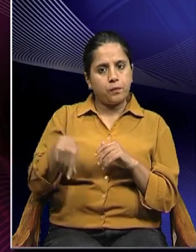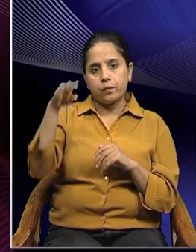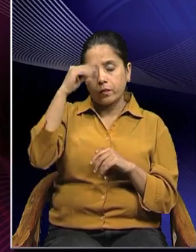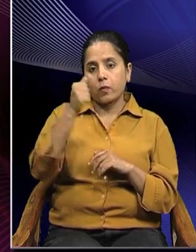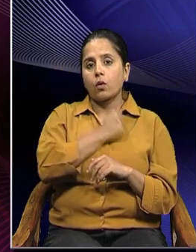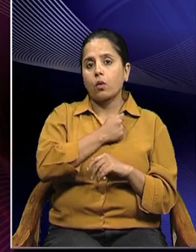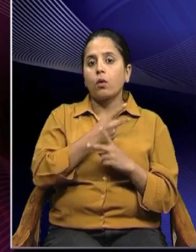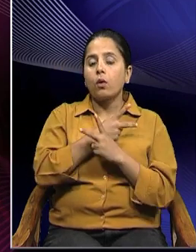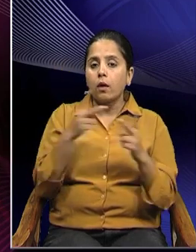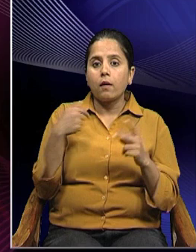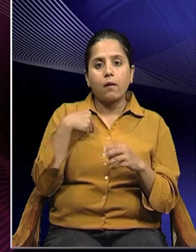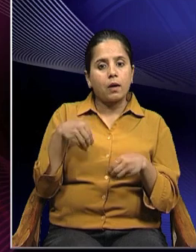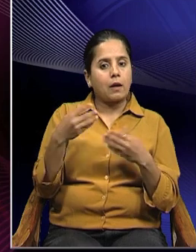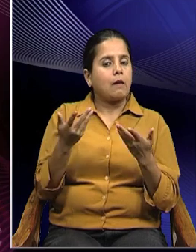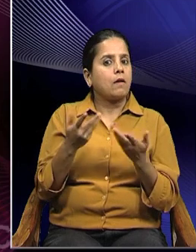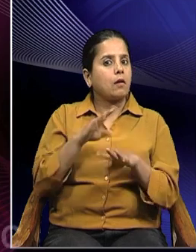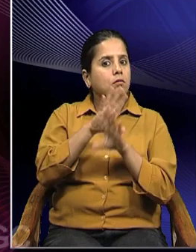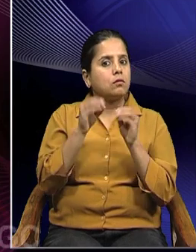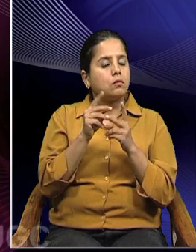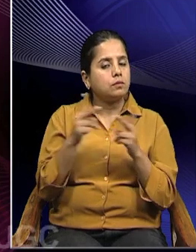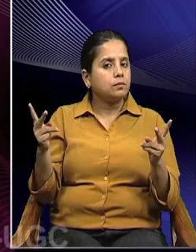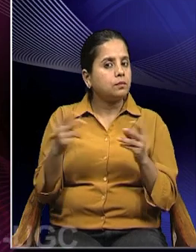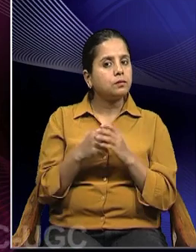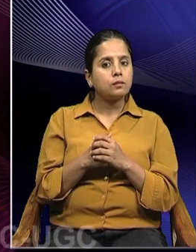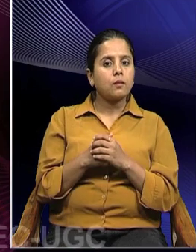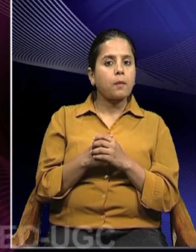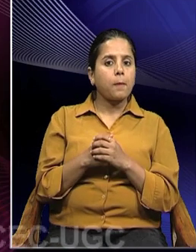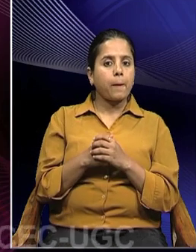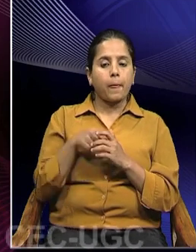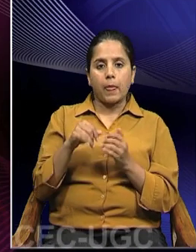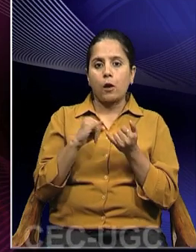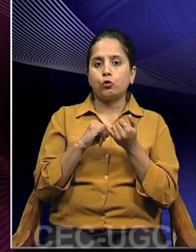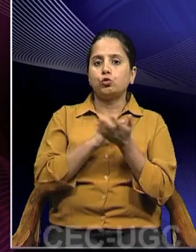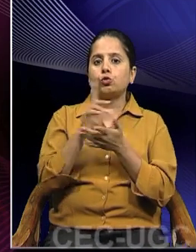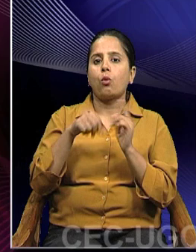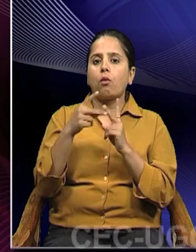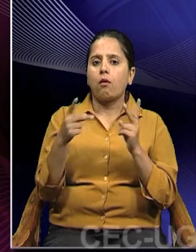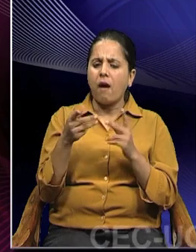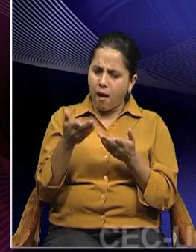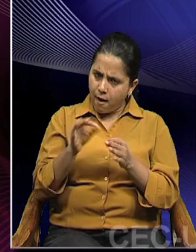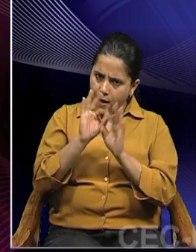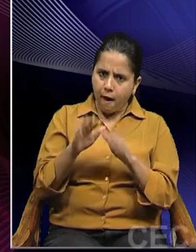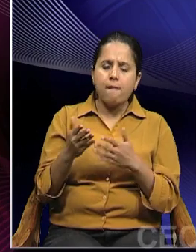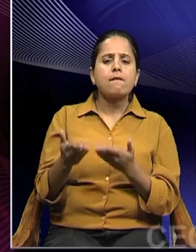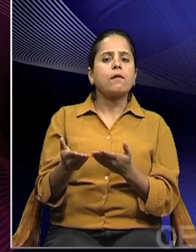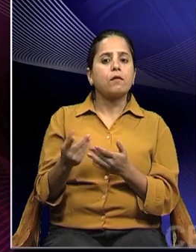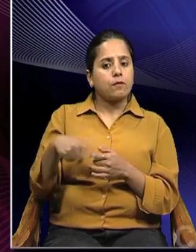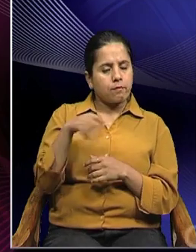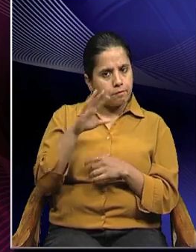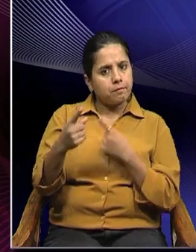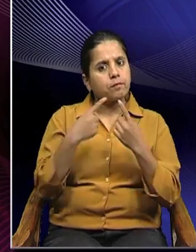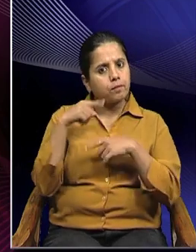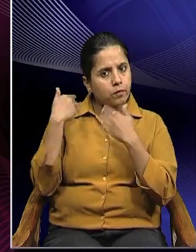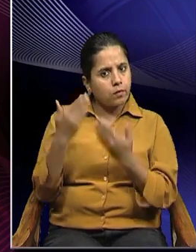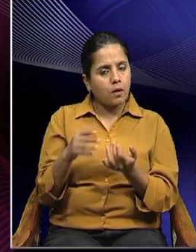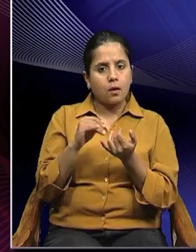had already given it in the name of the shloka, which is there. So, we have been talking about